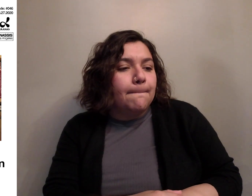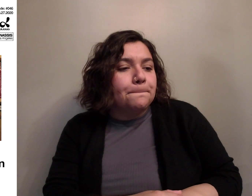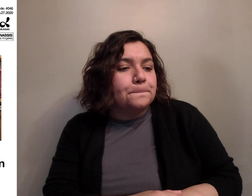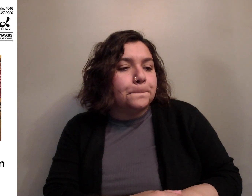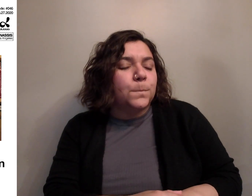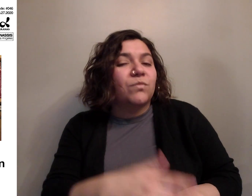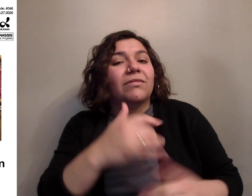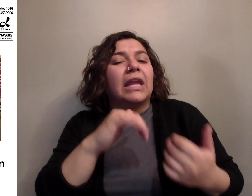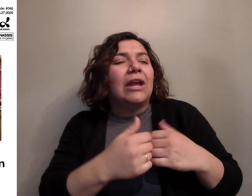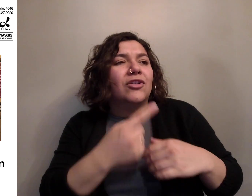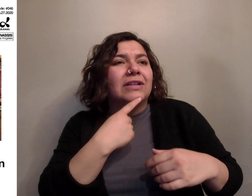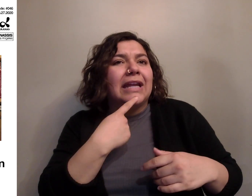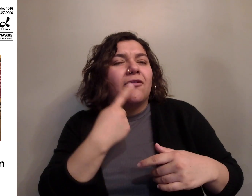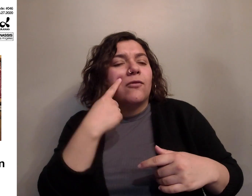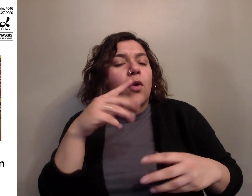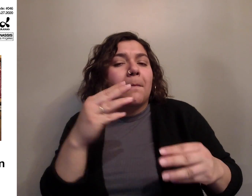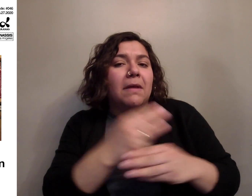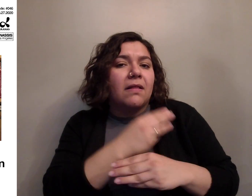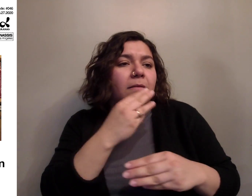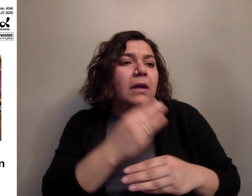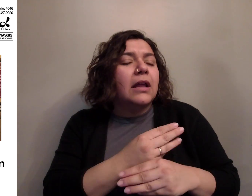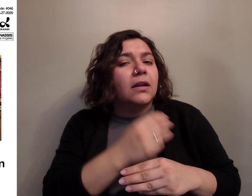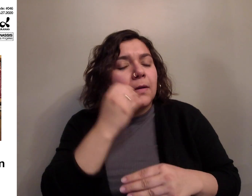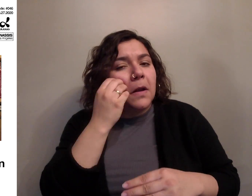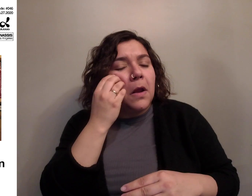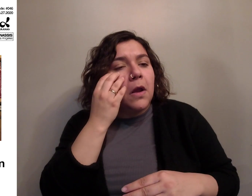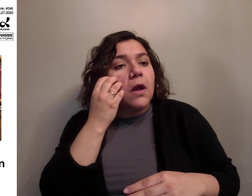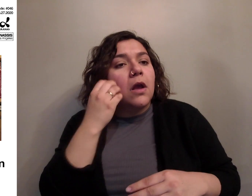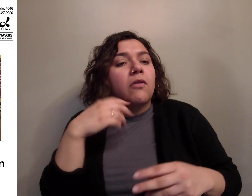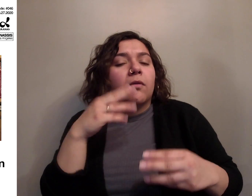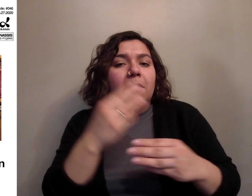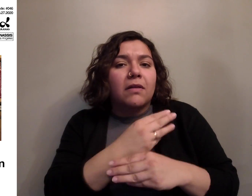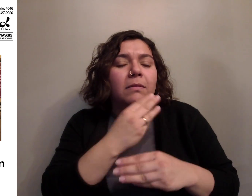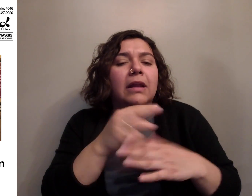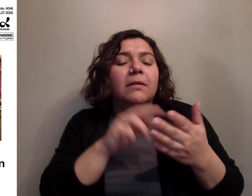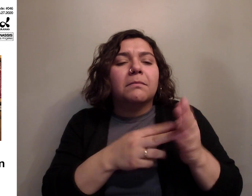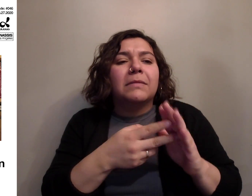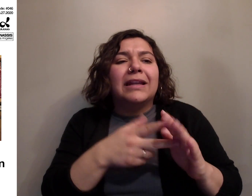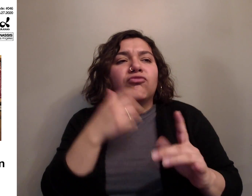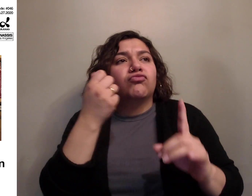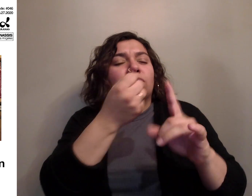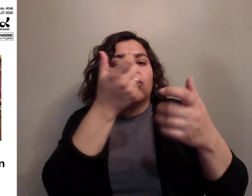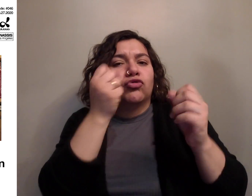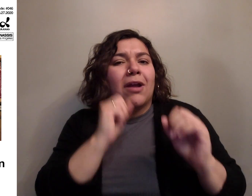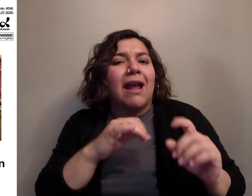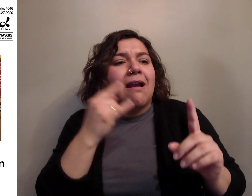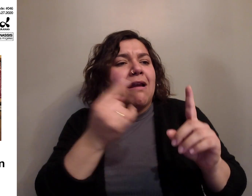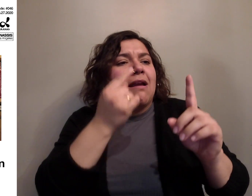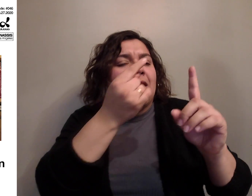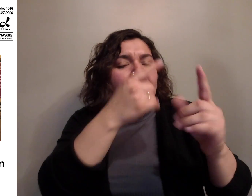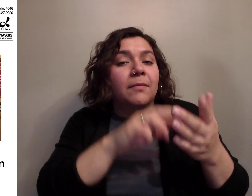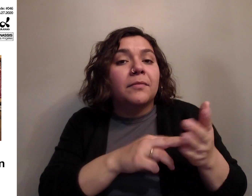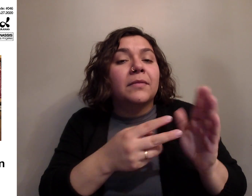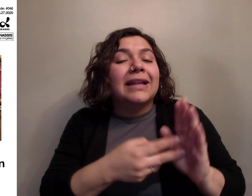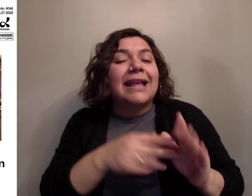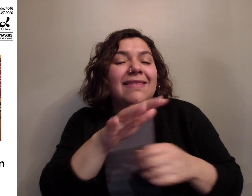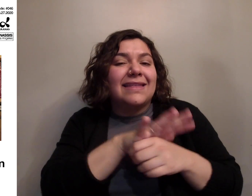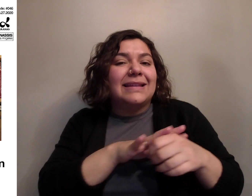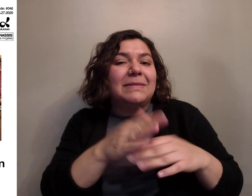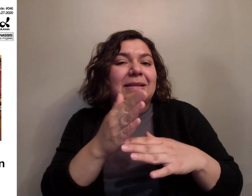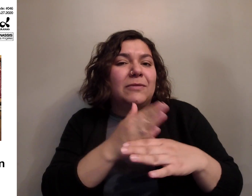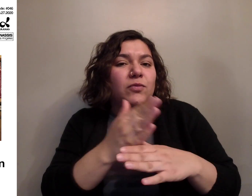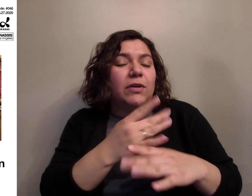approximating. It's an how do you call it in mathematics? An asymptote. It's reaching, trying to, and